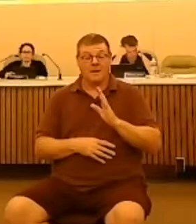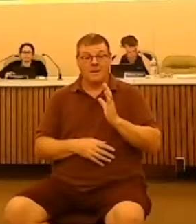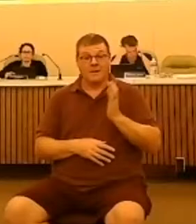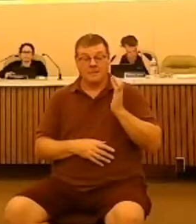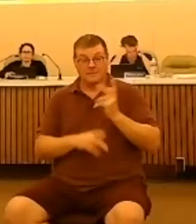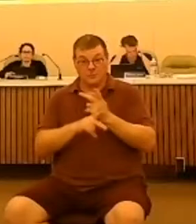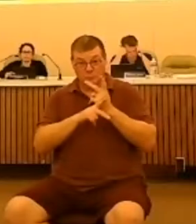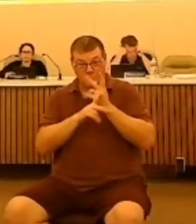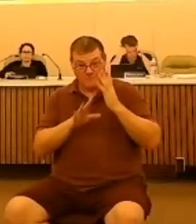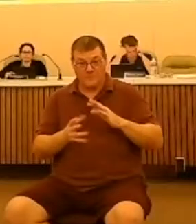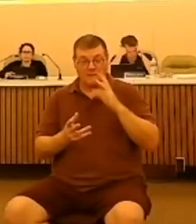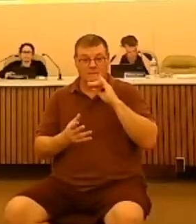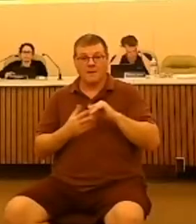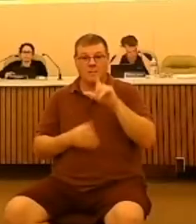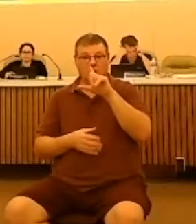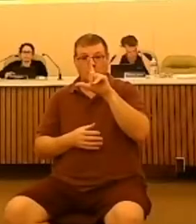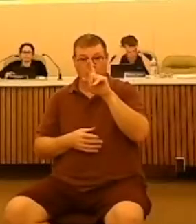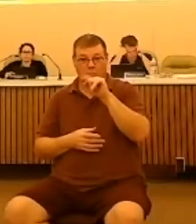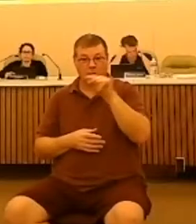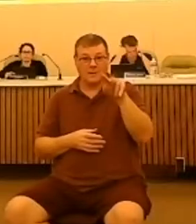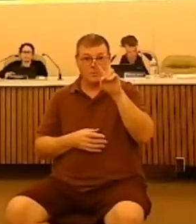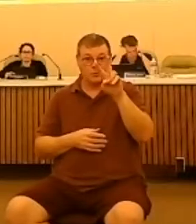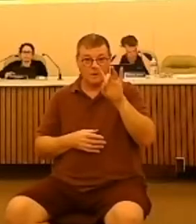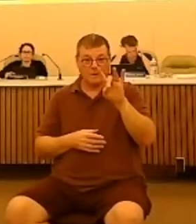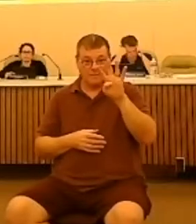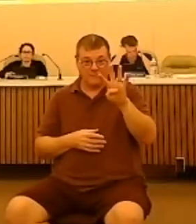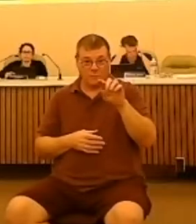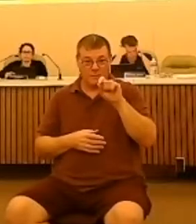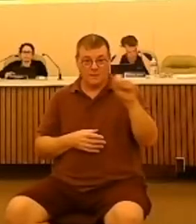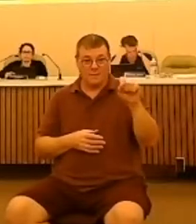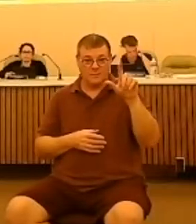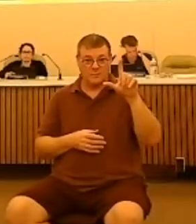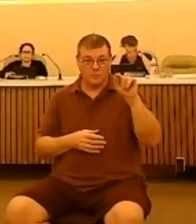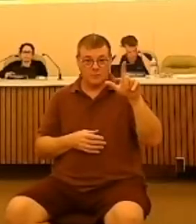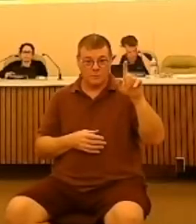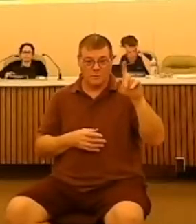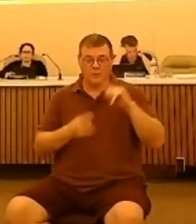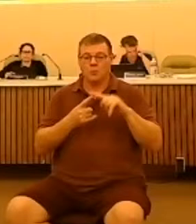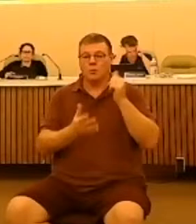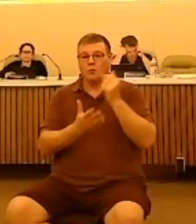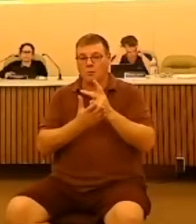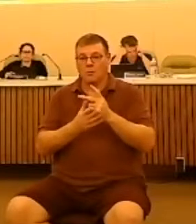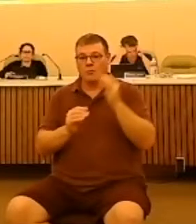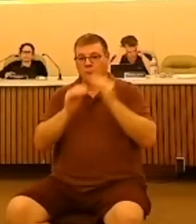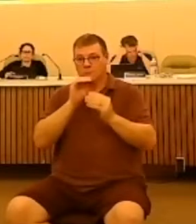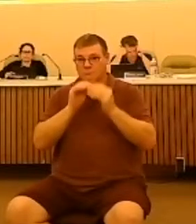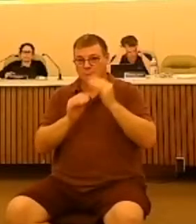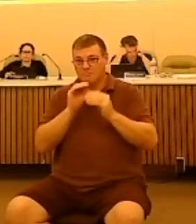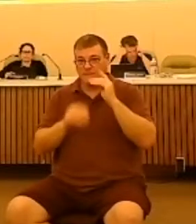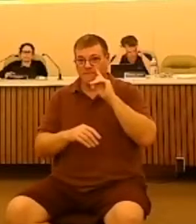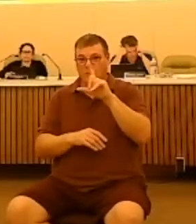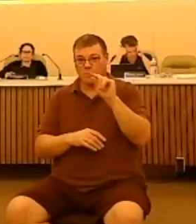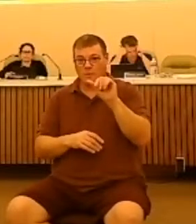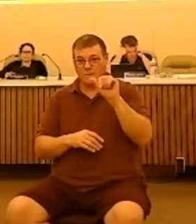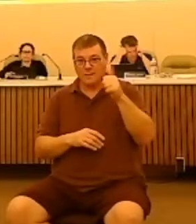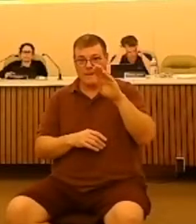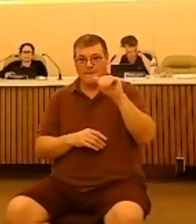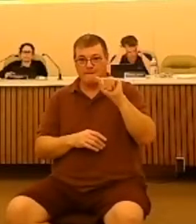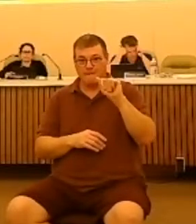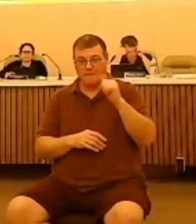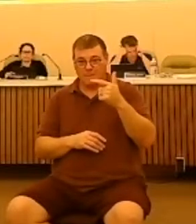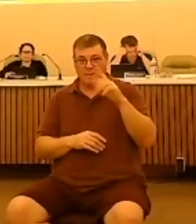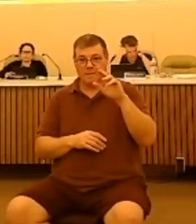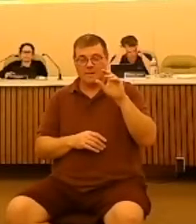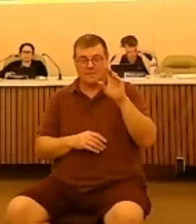I have resolution number 21-284, 2021 to authorize the repairs of the 2010 Mack dump truck by